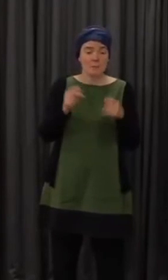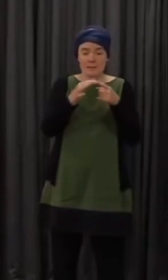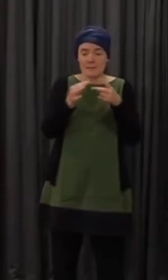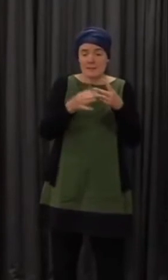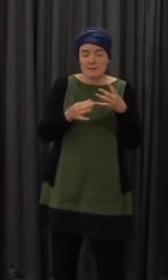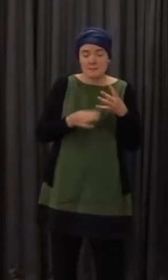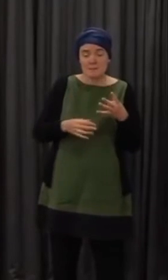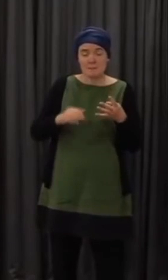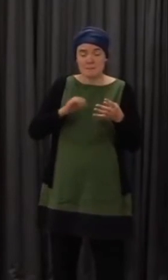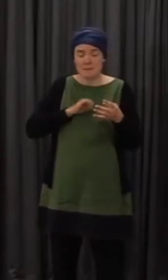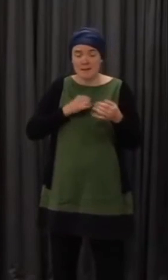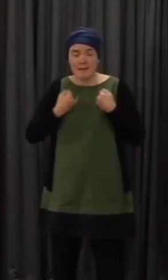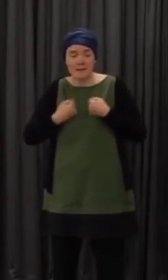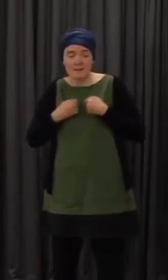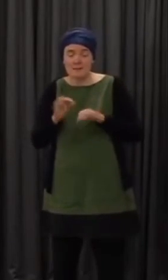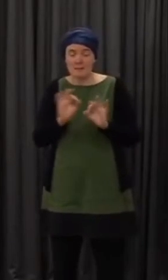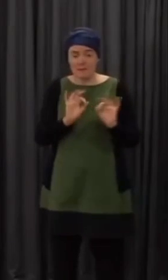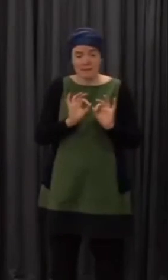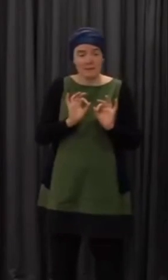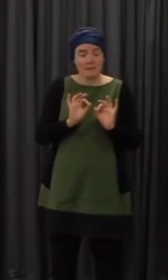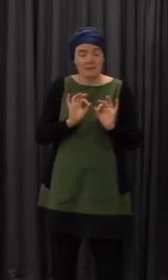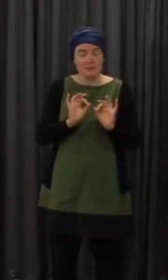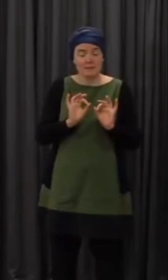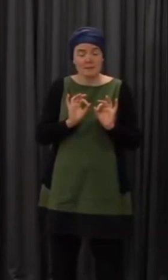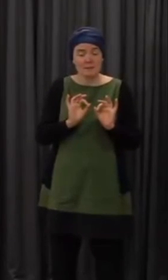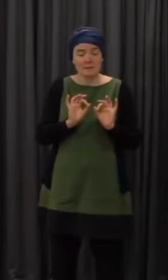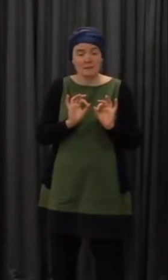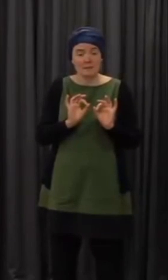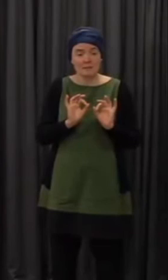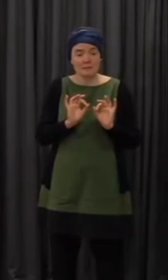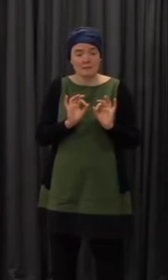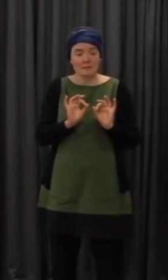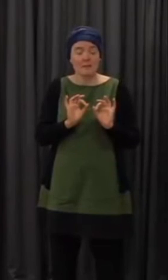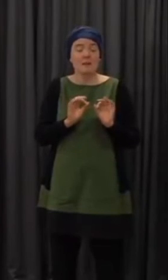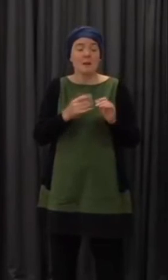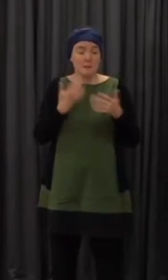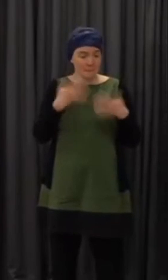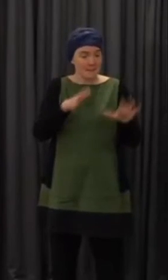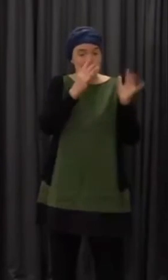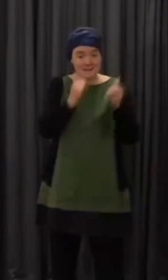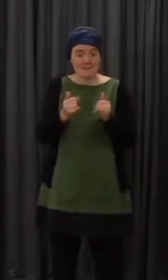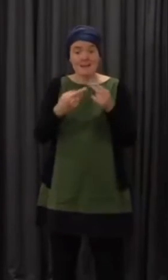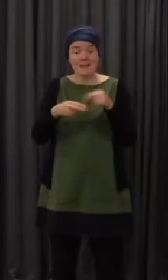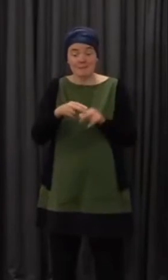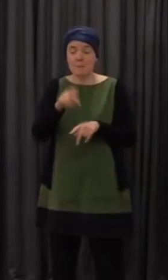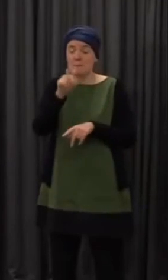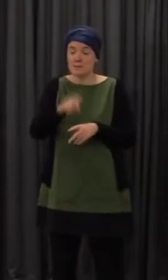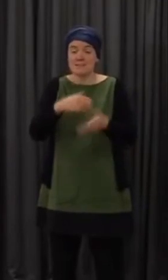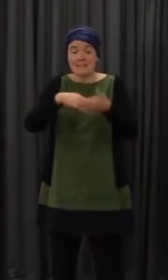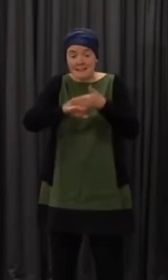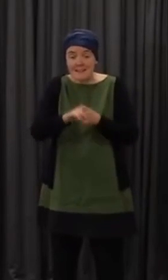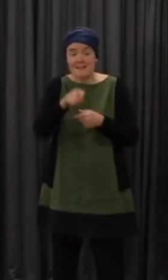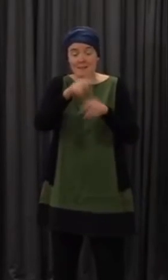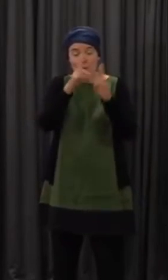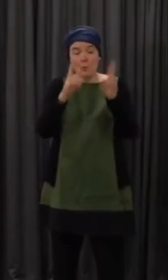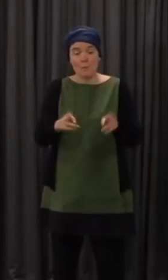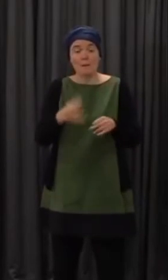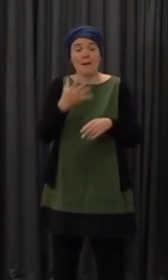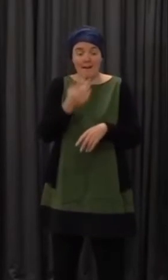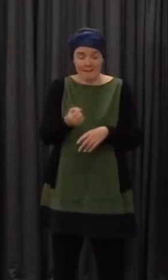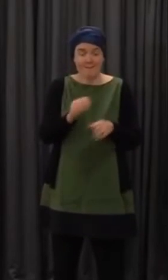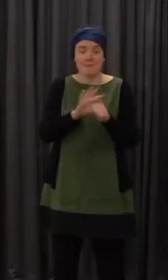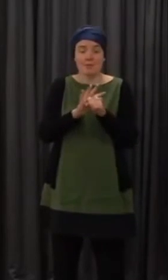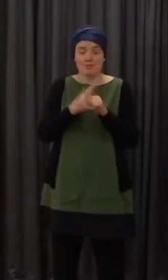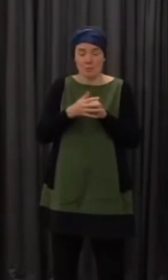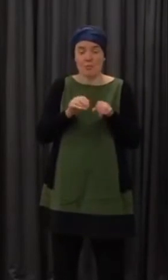in Wales where there is somebody who is known to be suffering from coronavirus. And what we do in Wales is